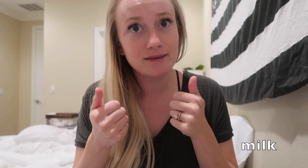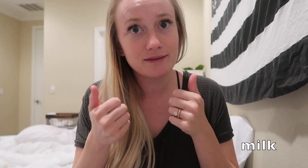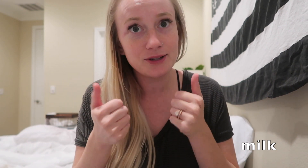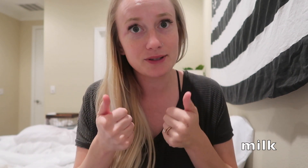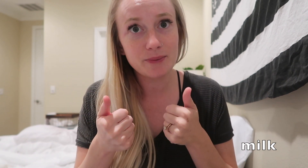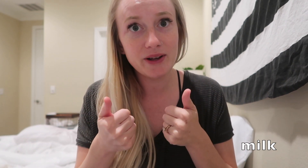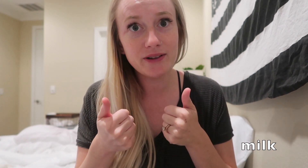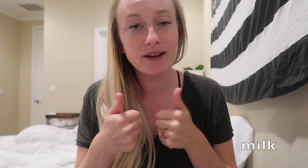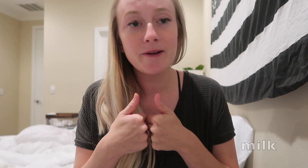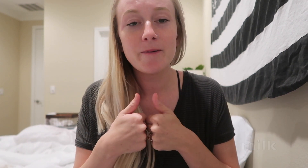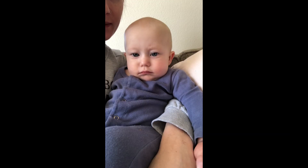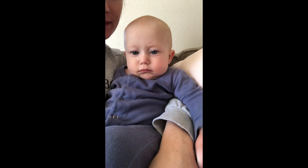"Do you want some milk?"